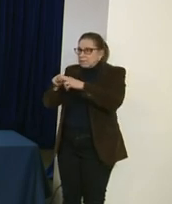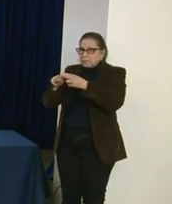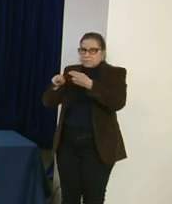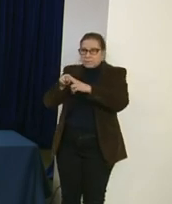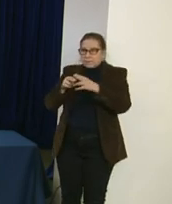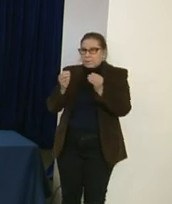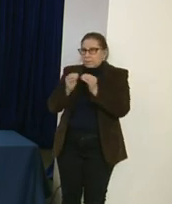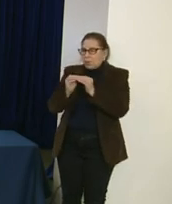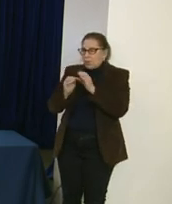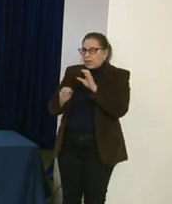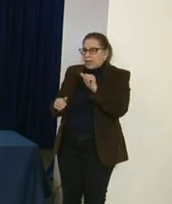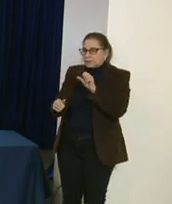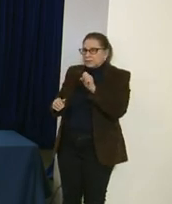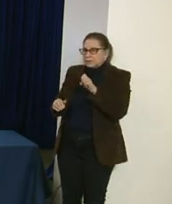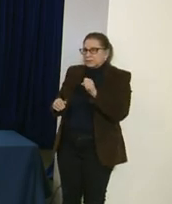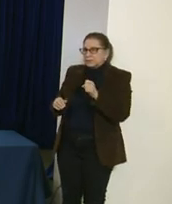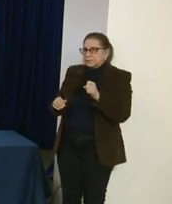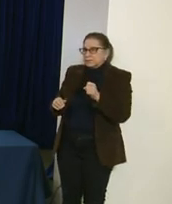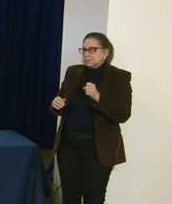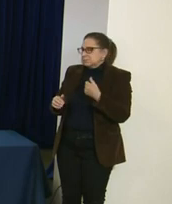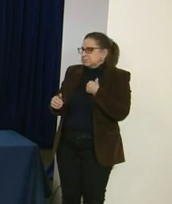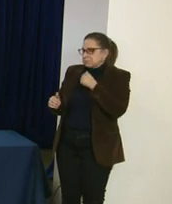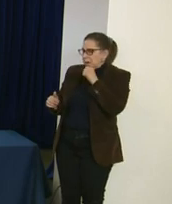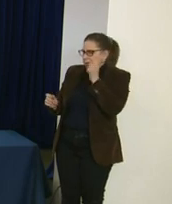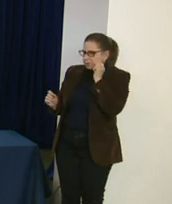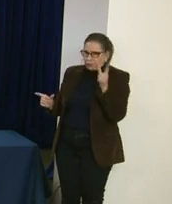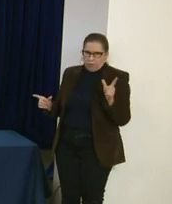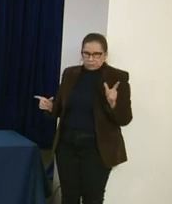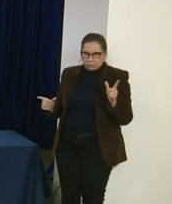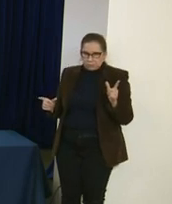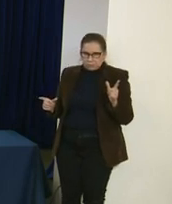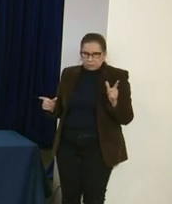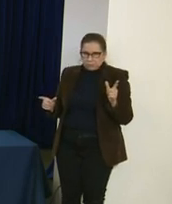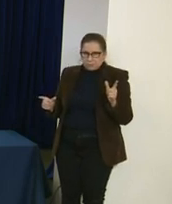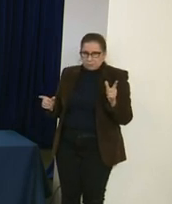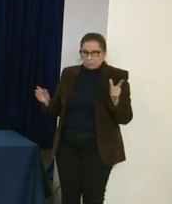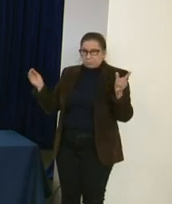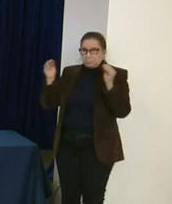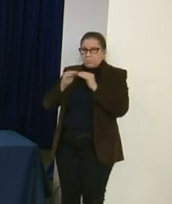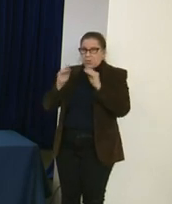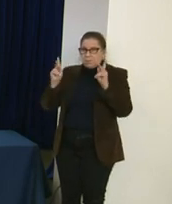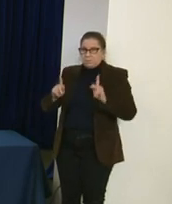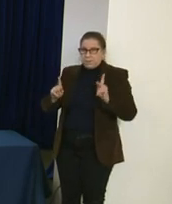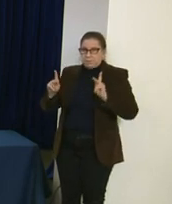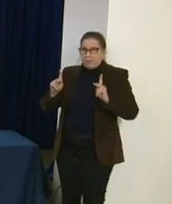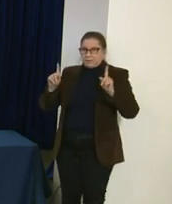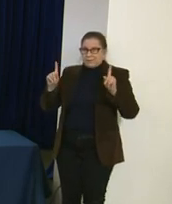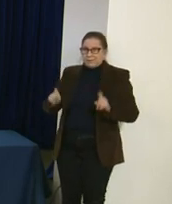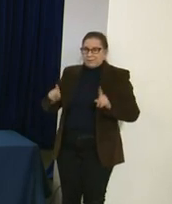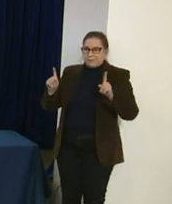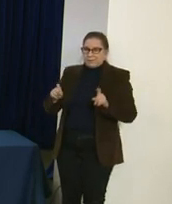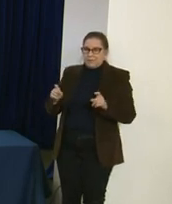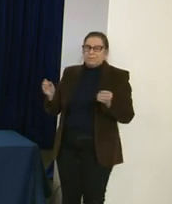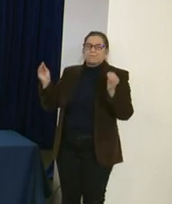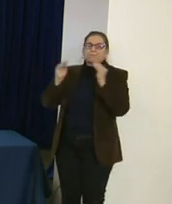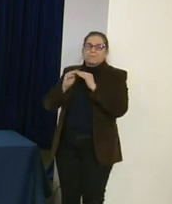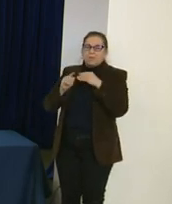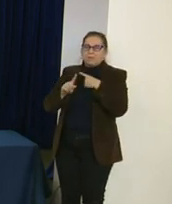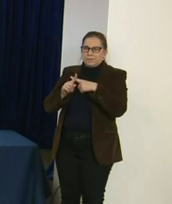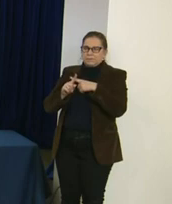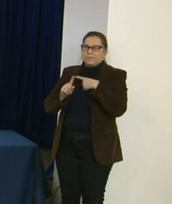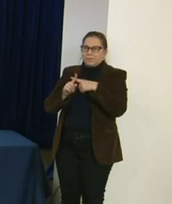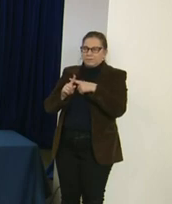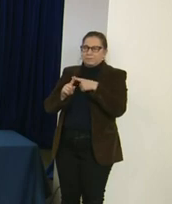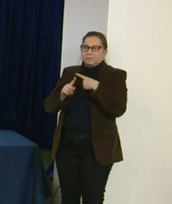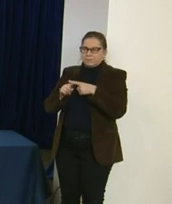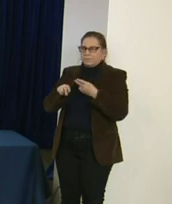As the amount of testing goes up, we expect to see the positive test results go up as well. What